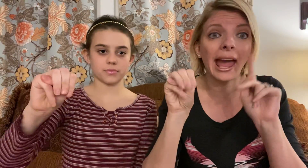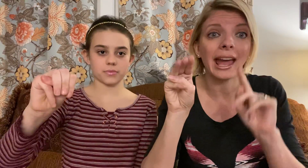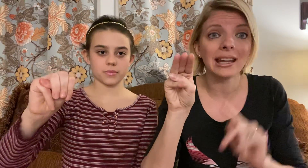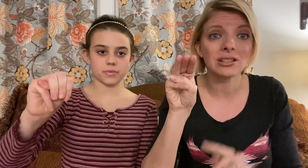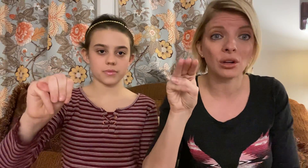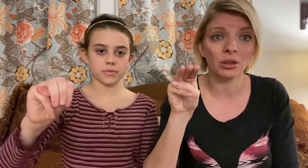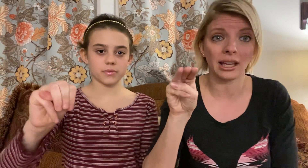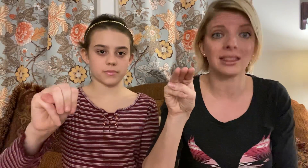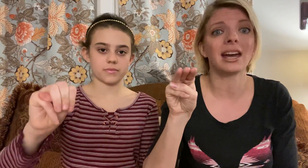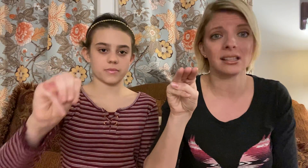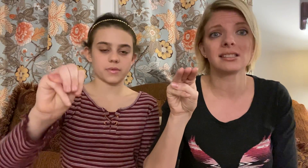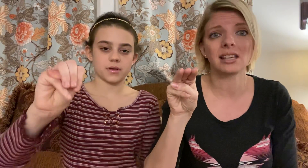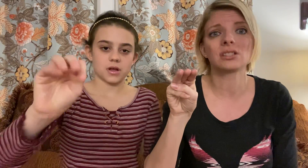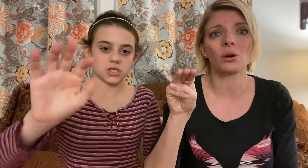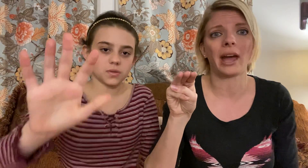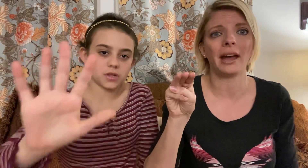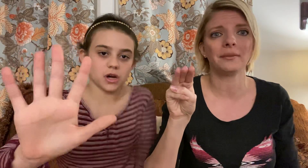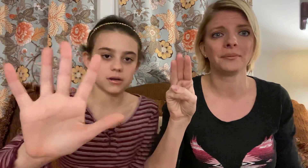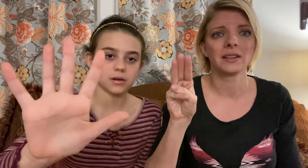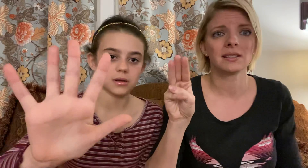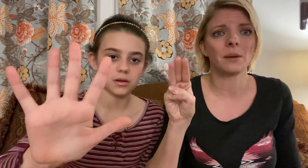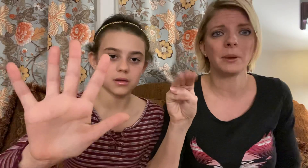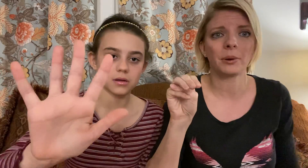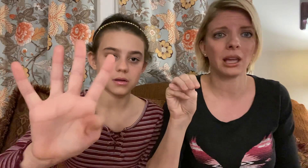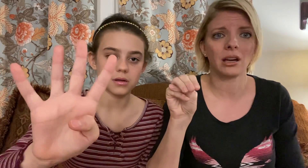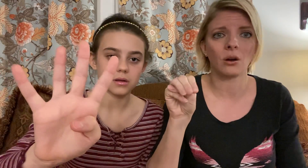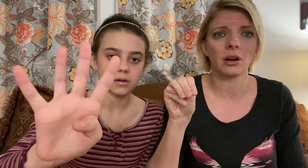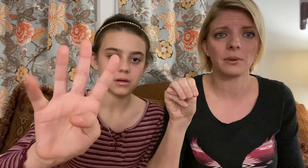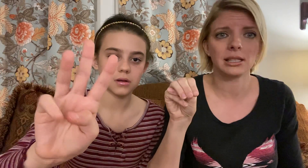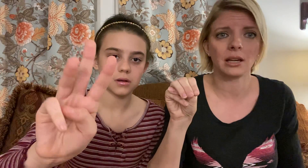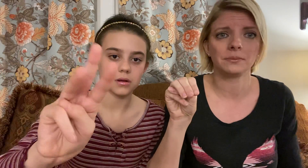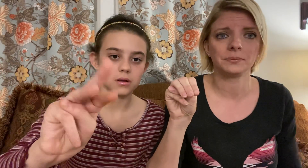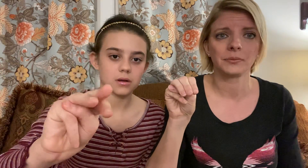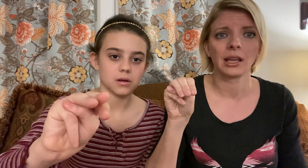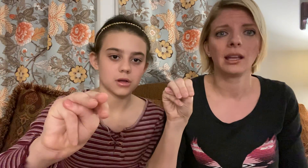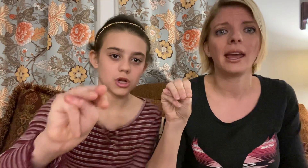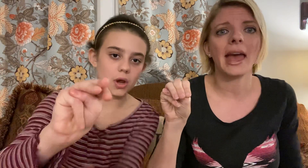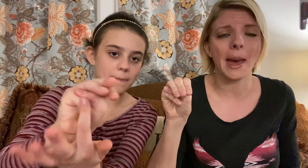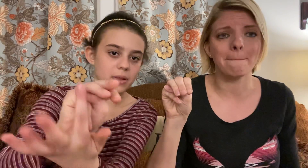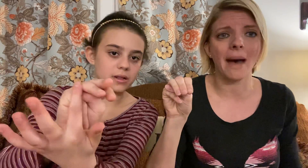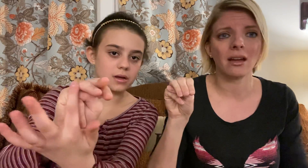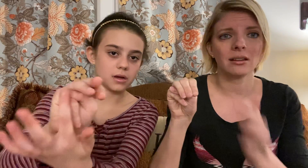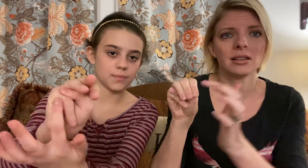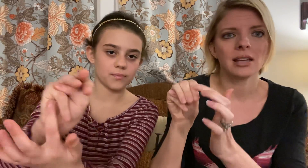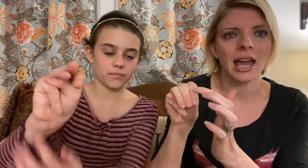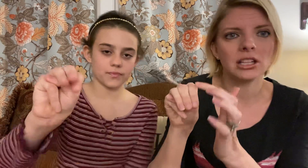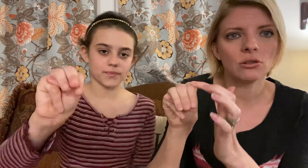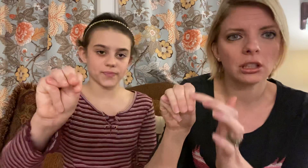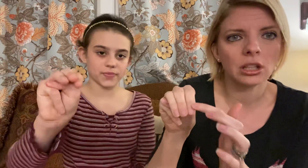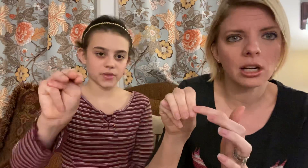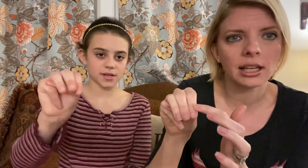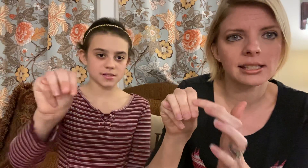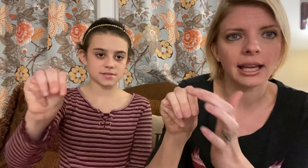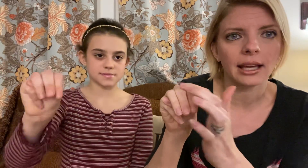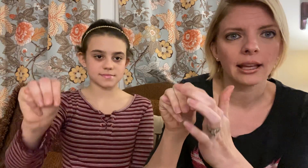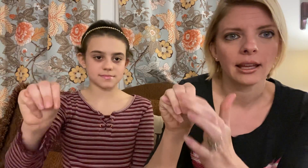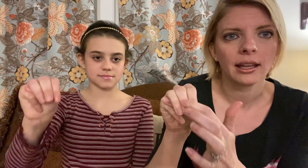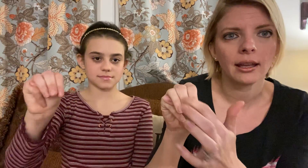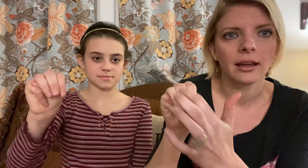okay to go like this. It's okay. Some people can't go all the way down. M. And you can look, it's like